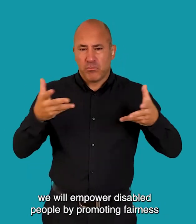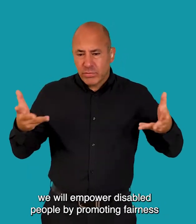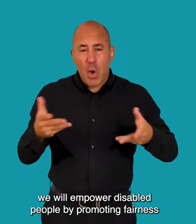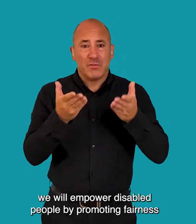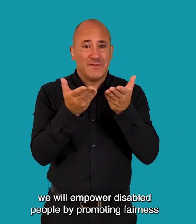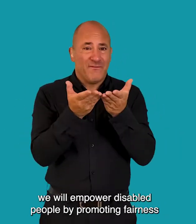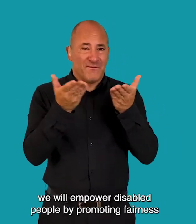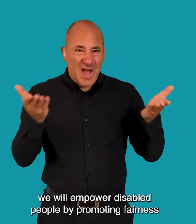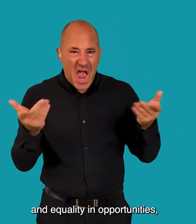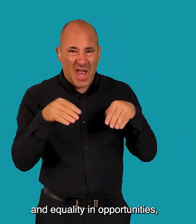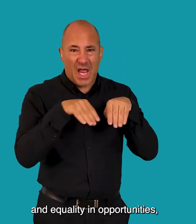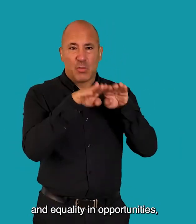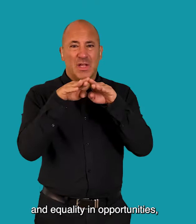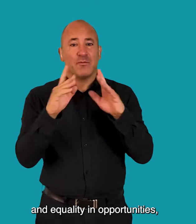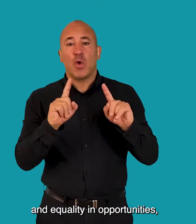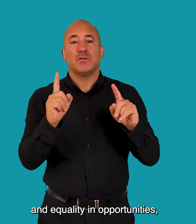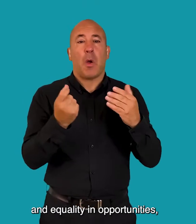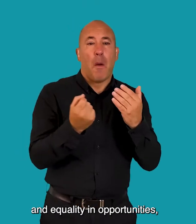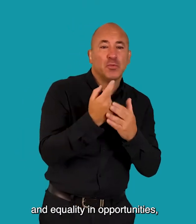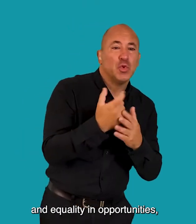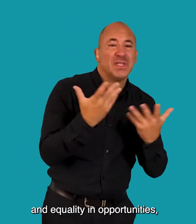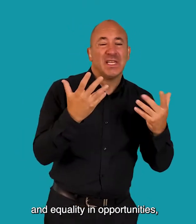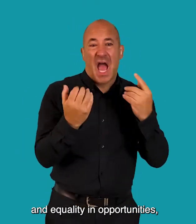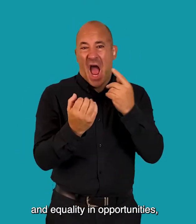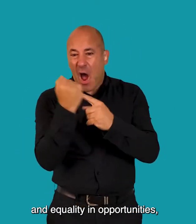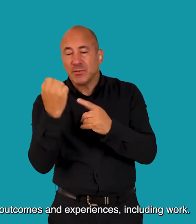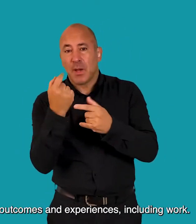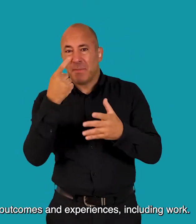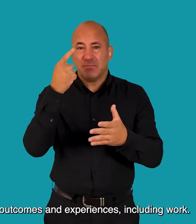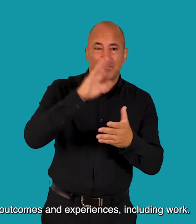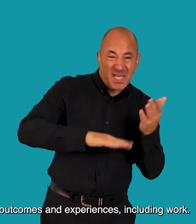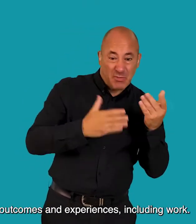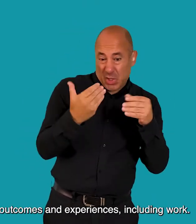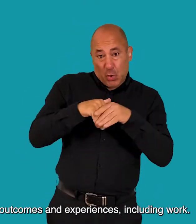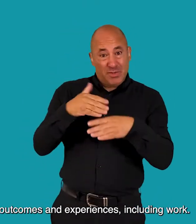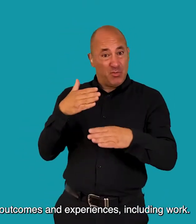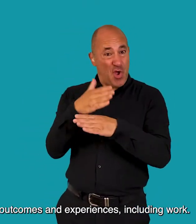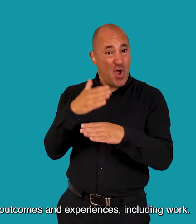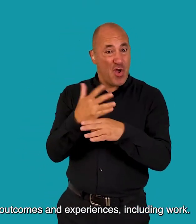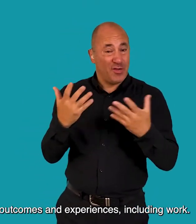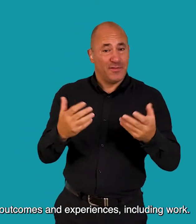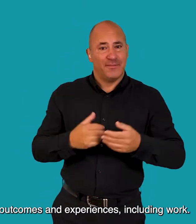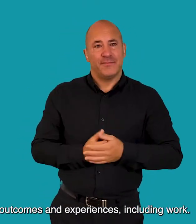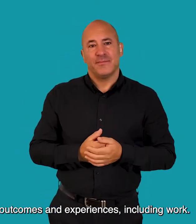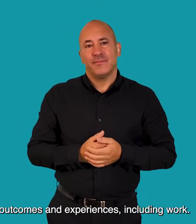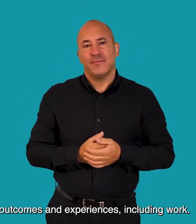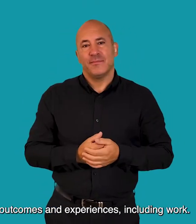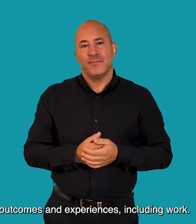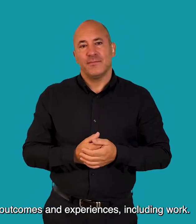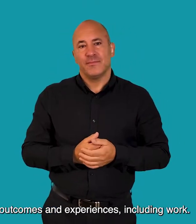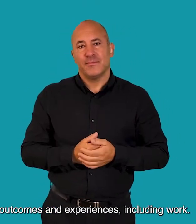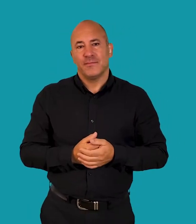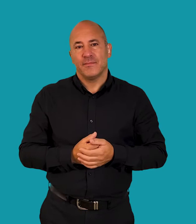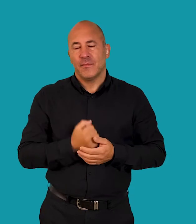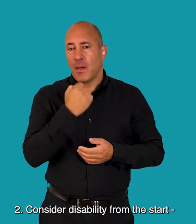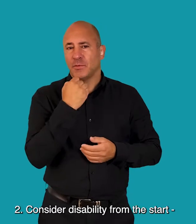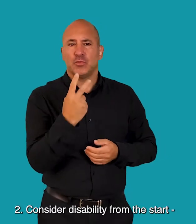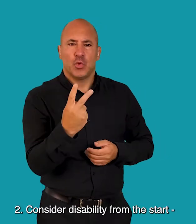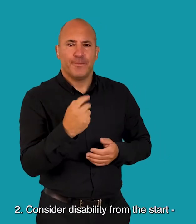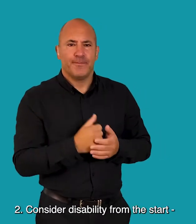promoting fairness and equality in opportunities, outcomes and experiences, including work. 2.